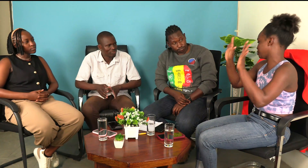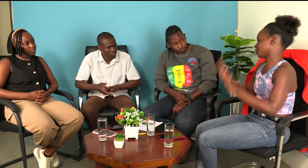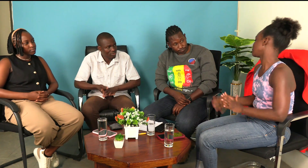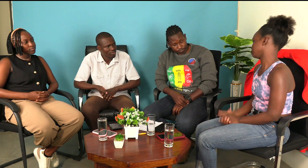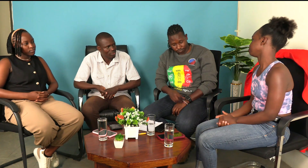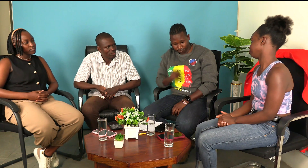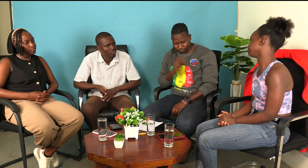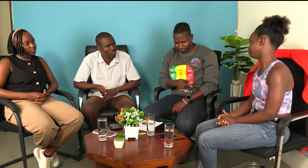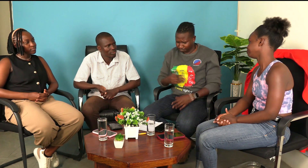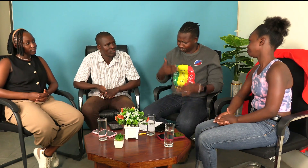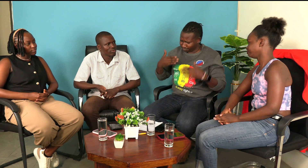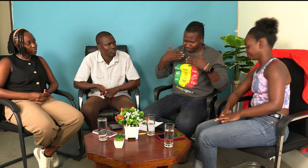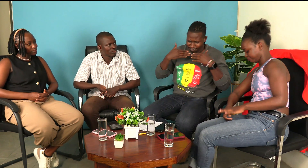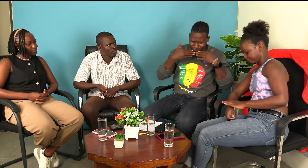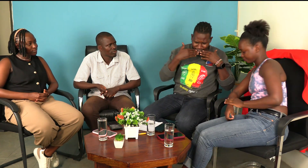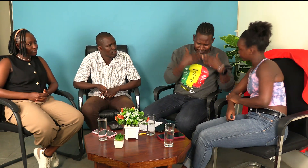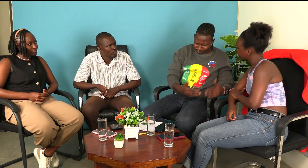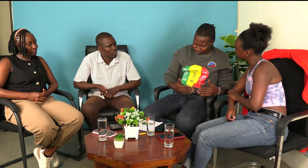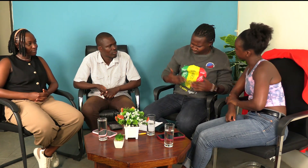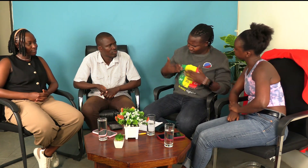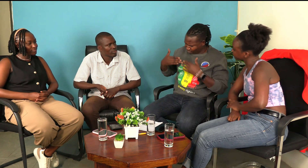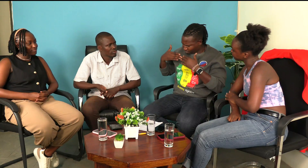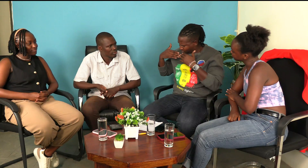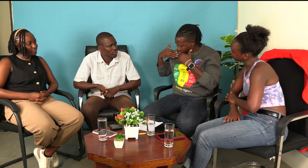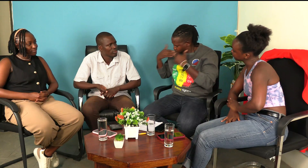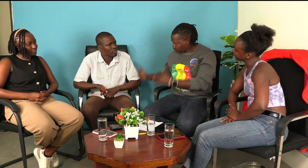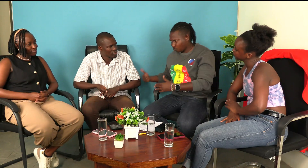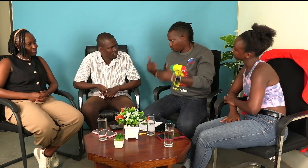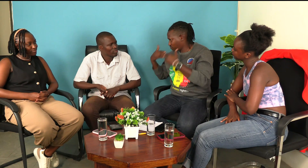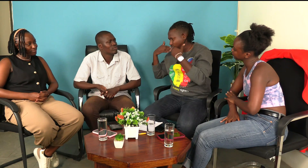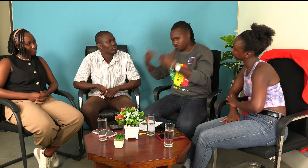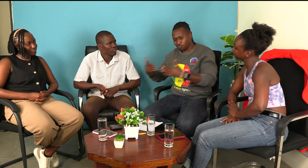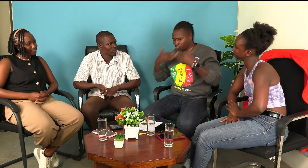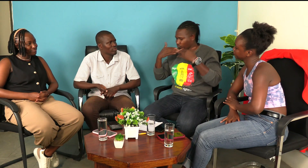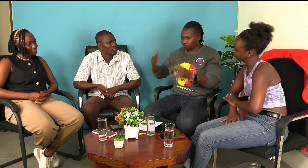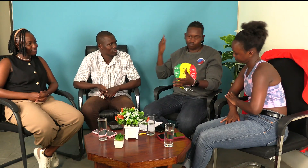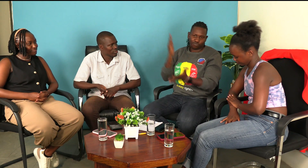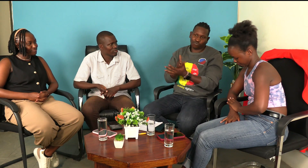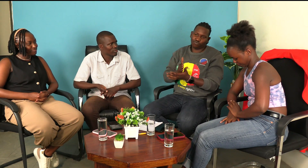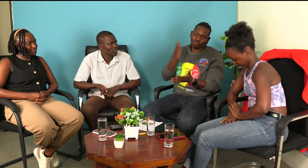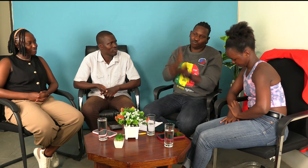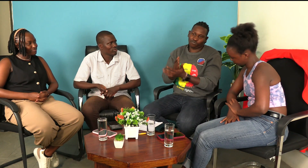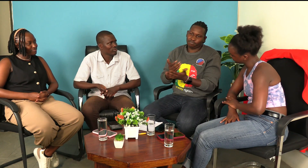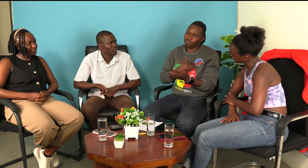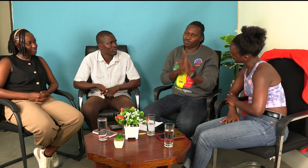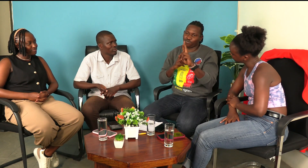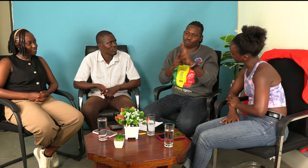lobby for important things that you need. All right. Thank you, Sheila. Thank you, Collins.